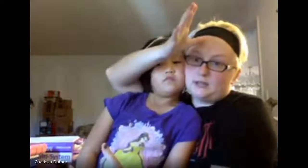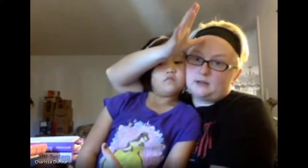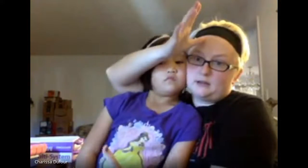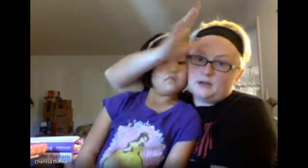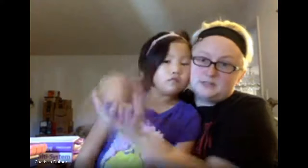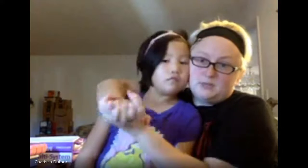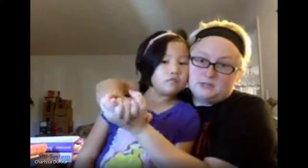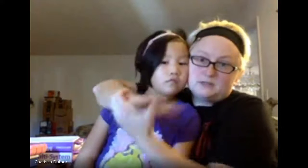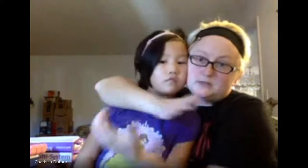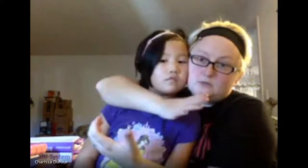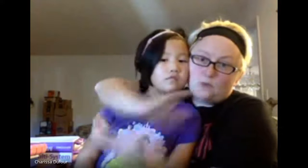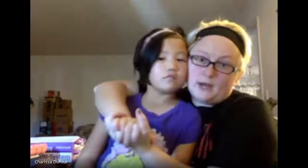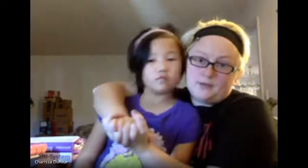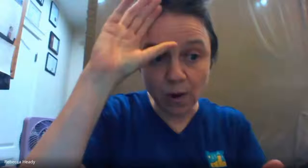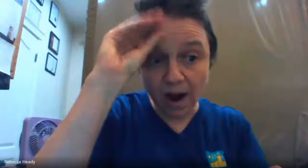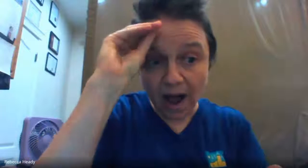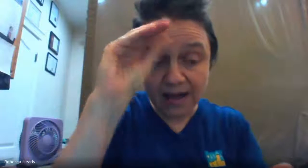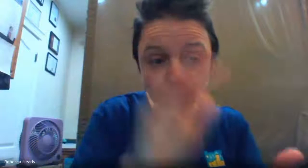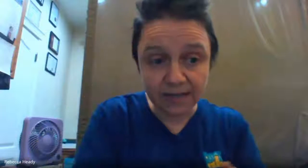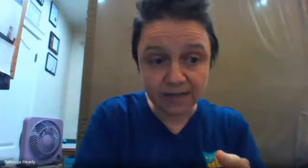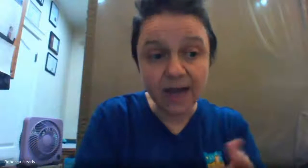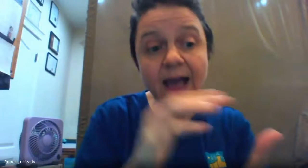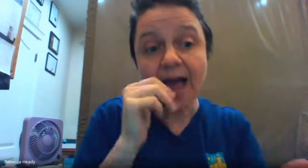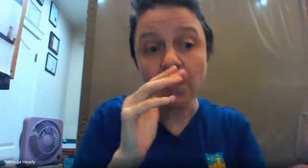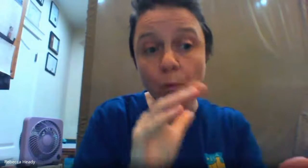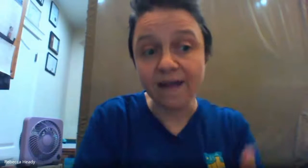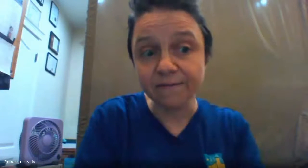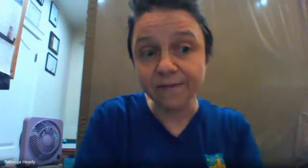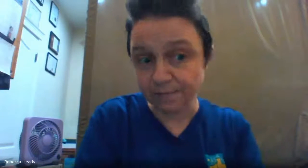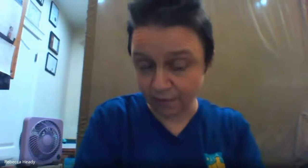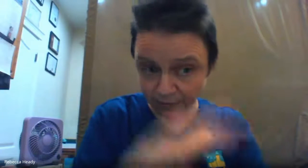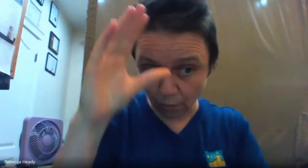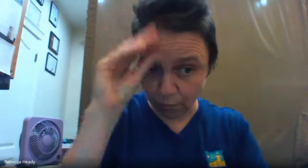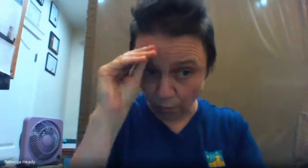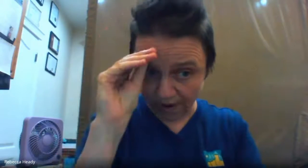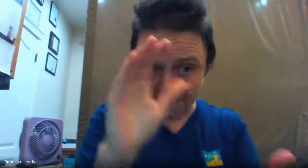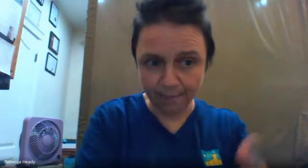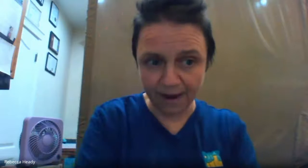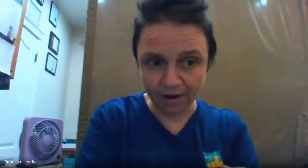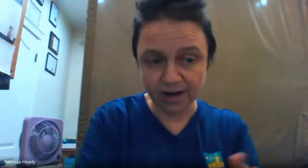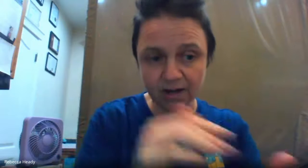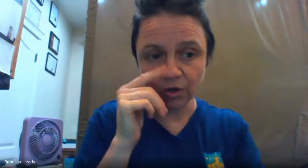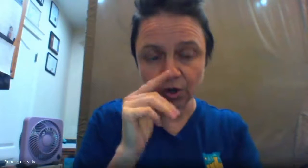husband, wife. Yes, where husband and wife comes from. So boy, marry, girl,